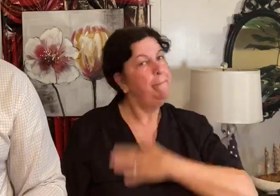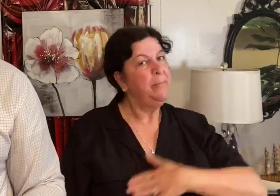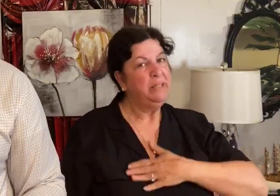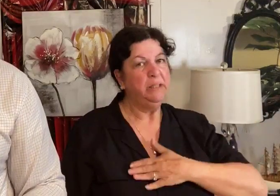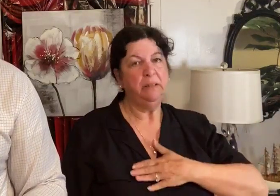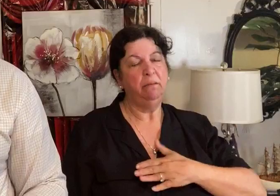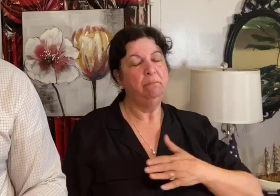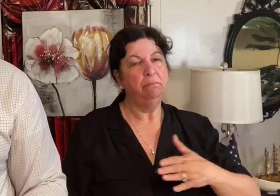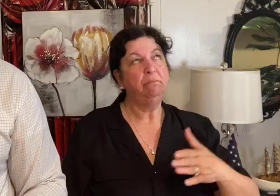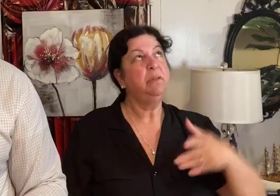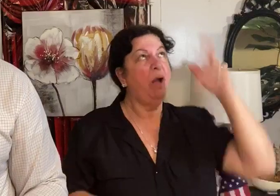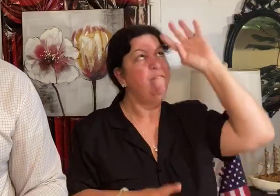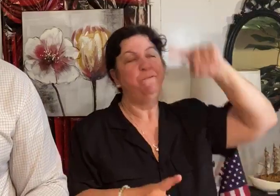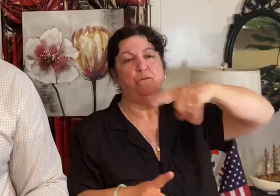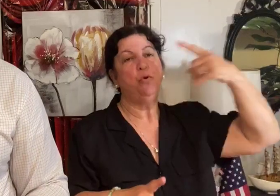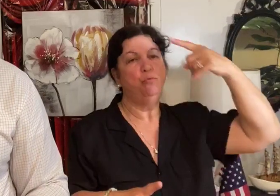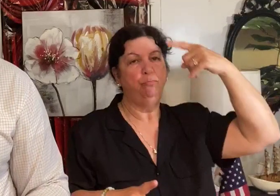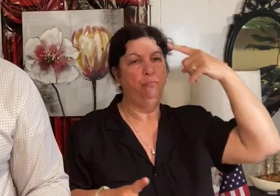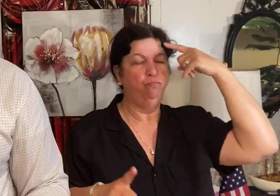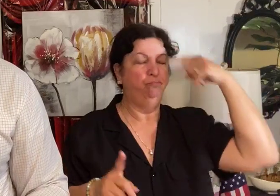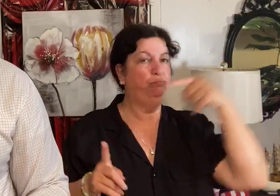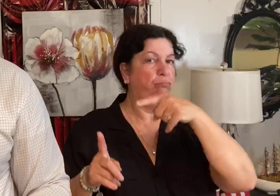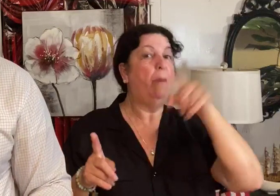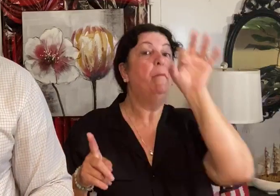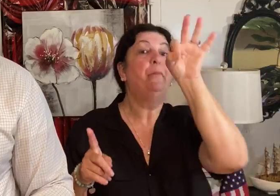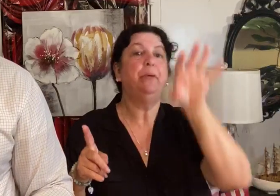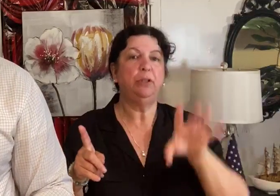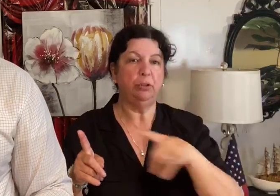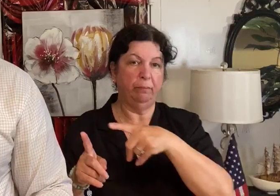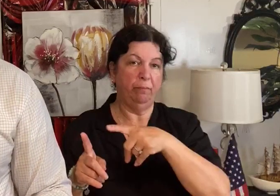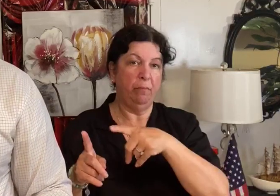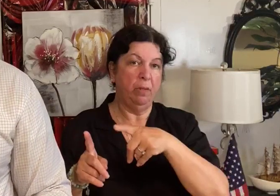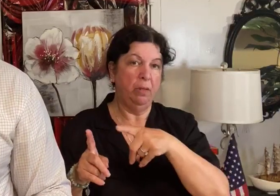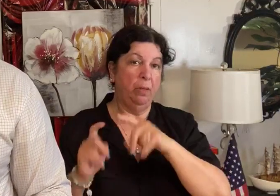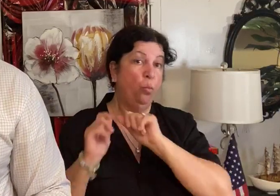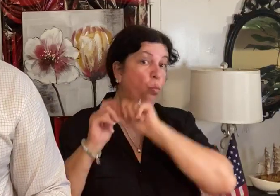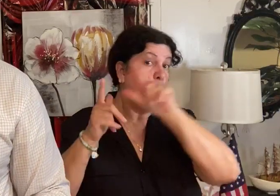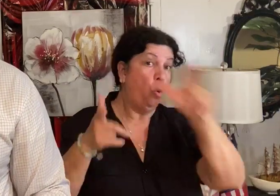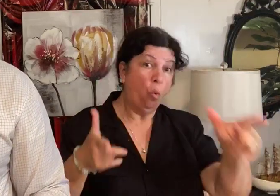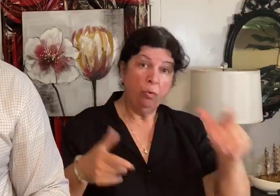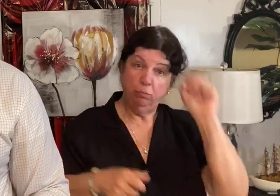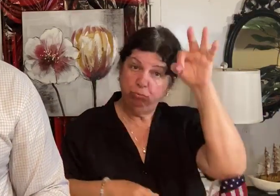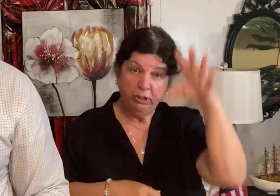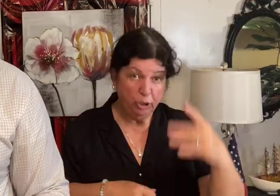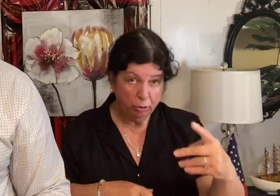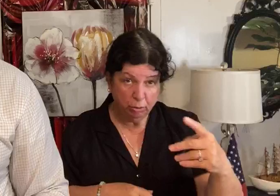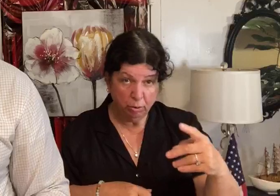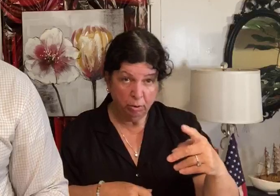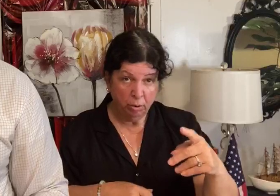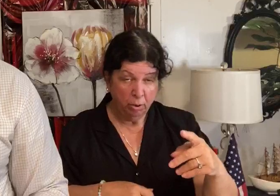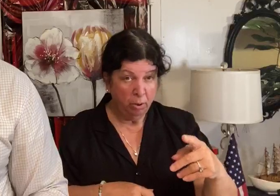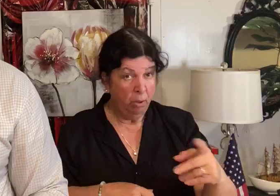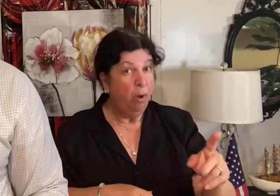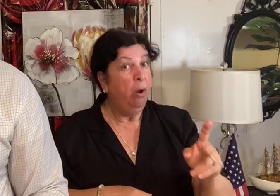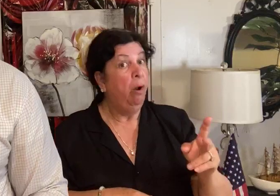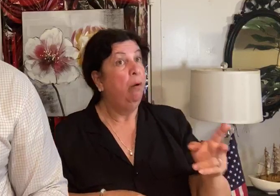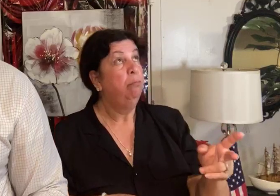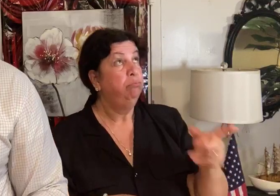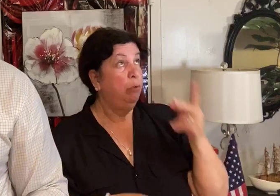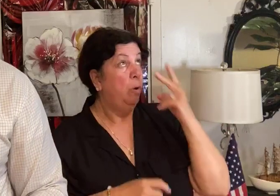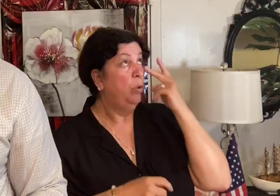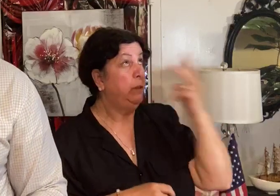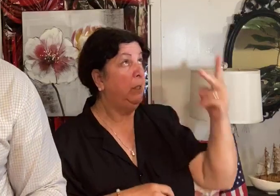That's serious business, especially for a preacher, because all of us preachers are answerable to